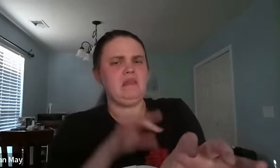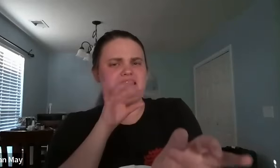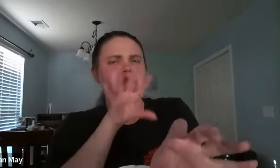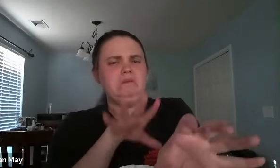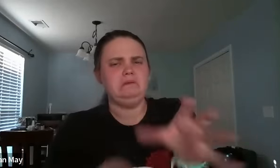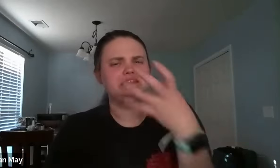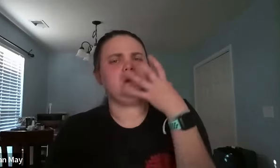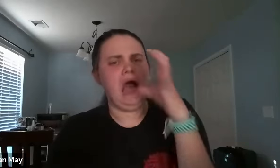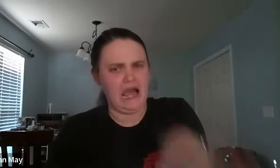like it's, whoo, it's so hot.